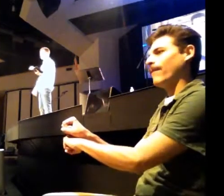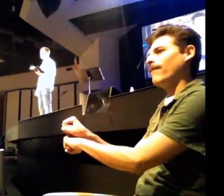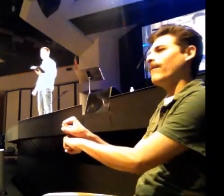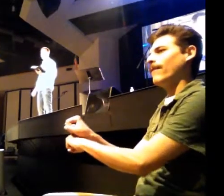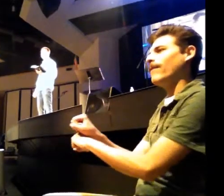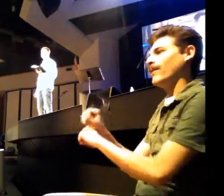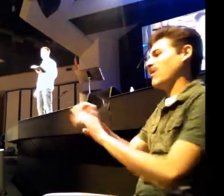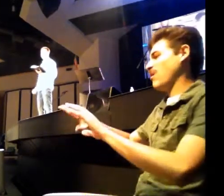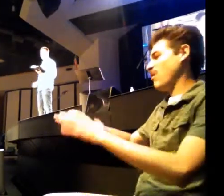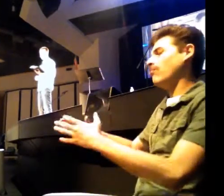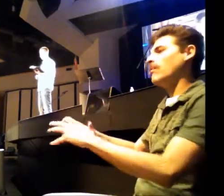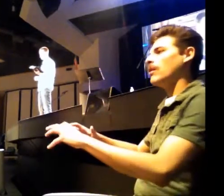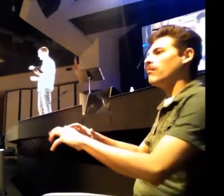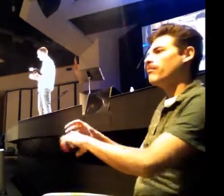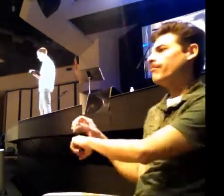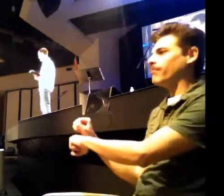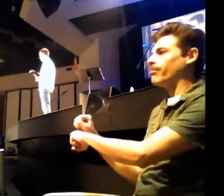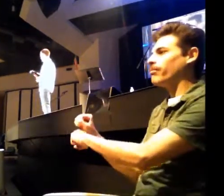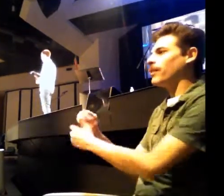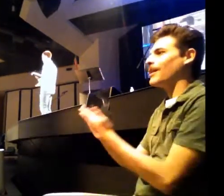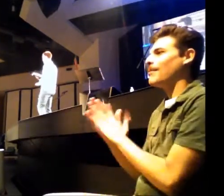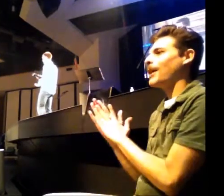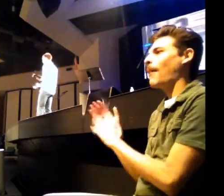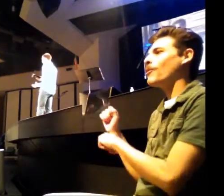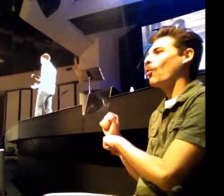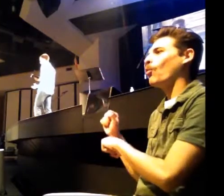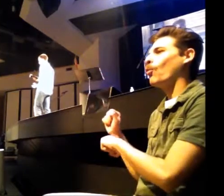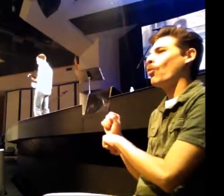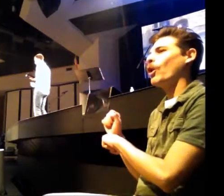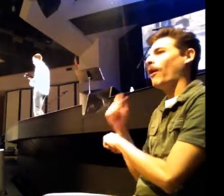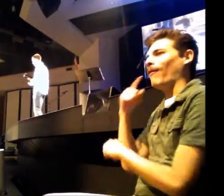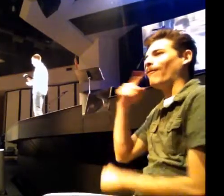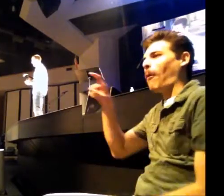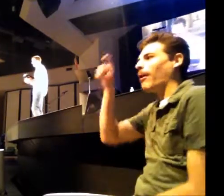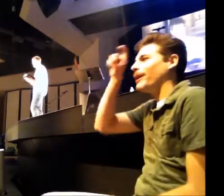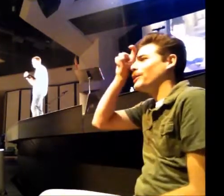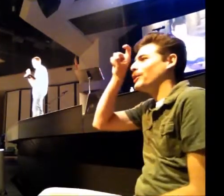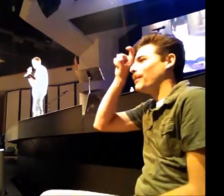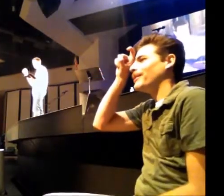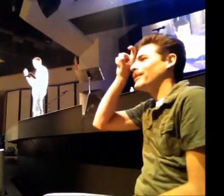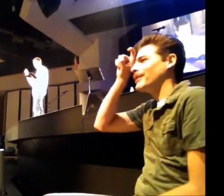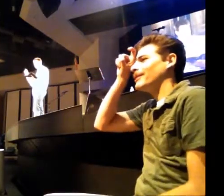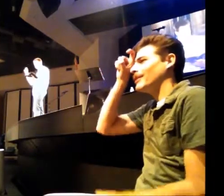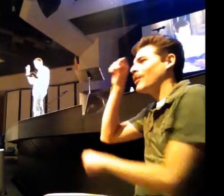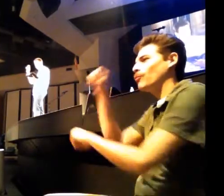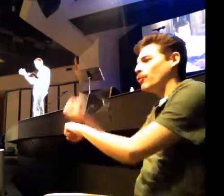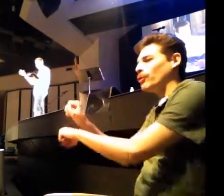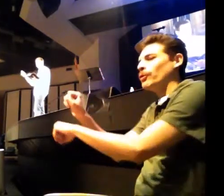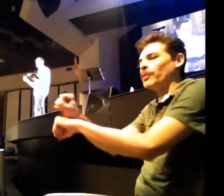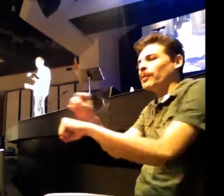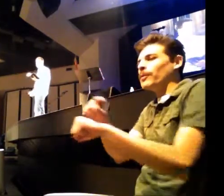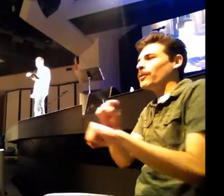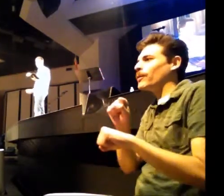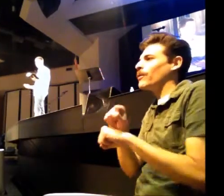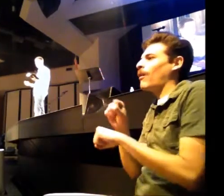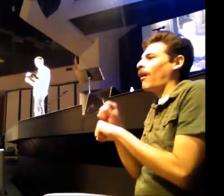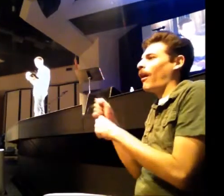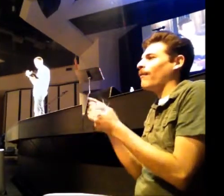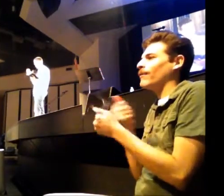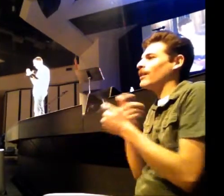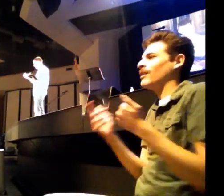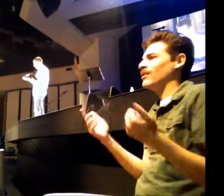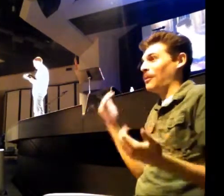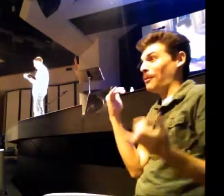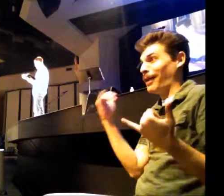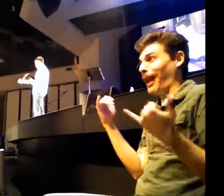them instantaneously into the workforce, the labor force of Egypt. And so suddenly this nation, this now nation of almost